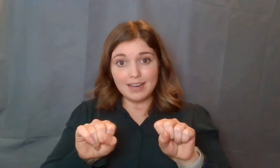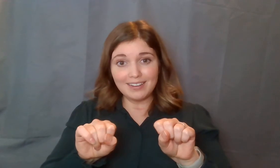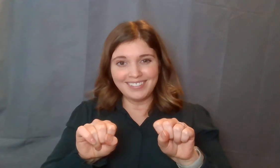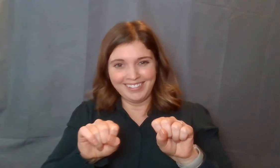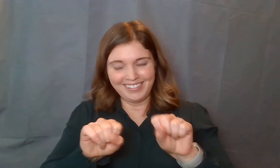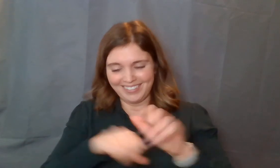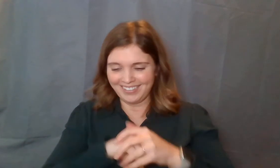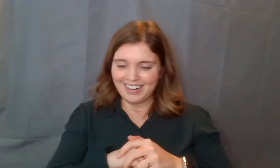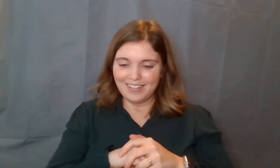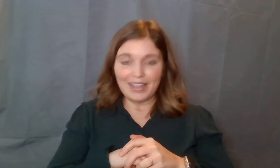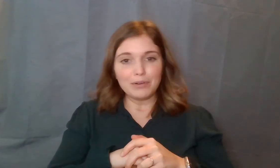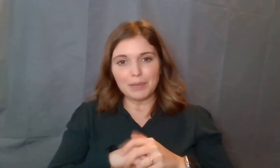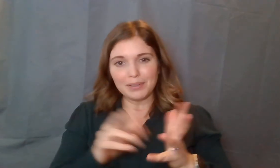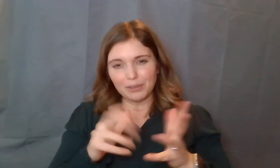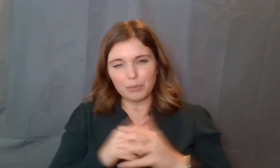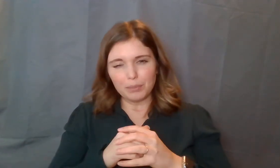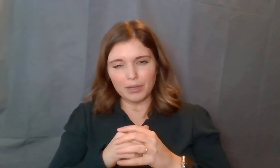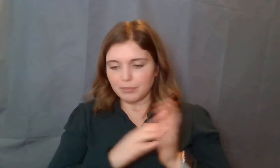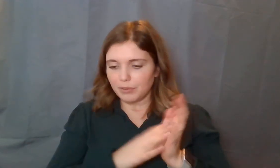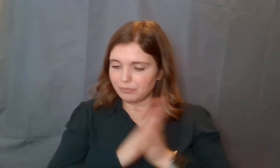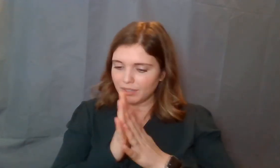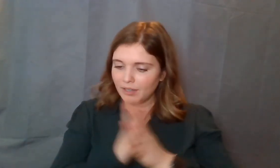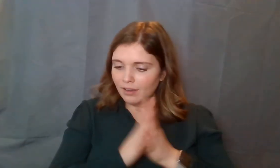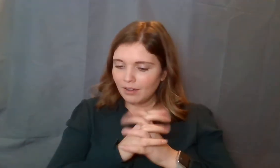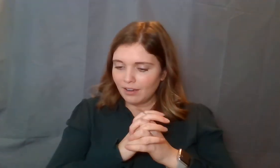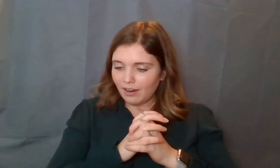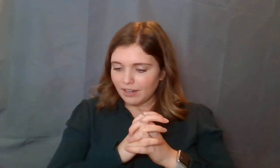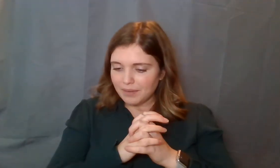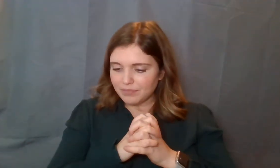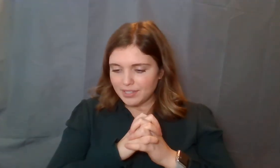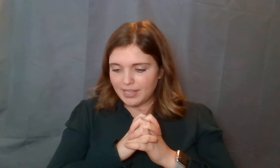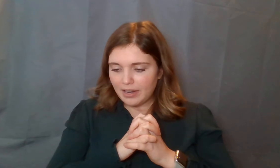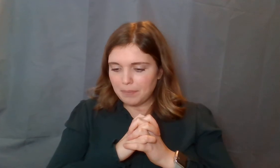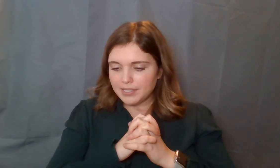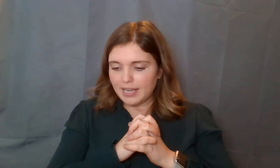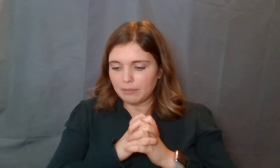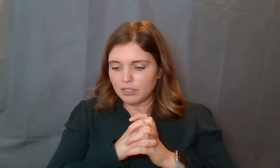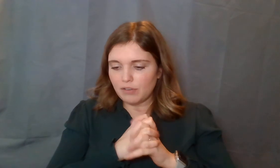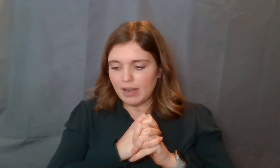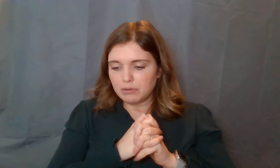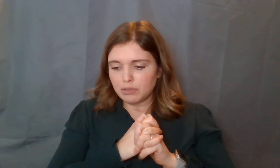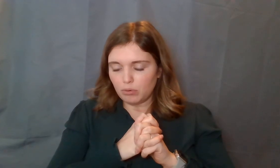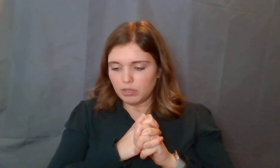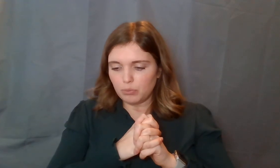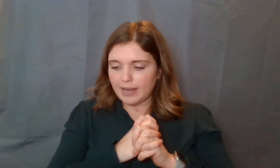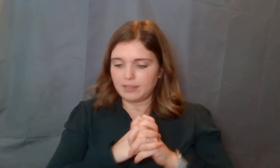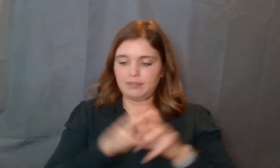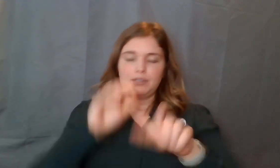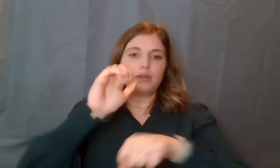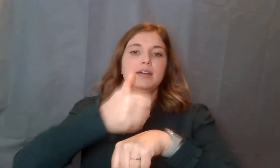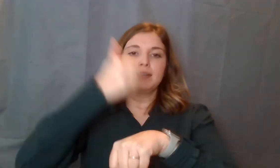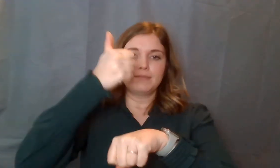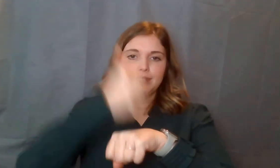seat? That one might be a little more plausible. All right, set up, establish, found, or erect. So set